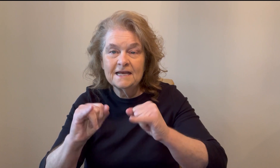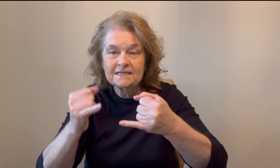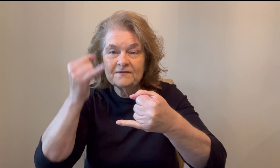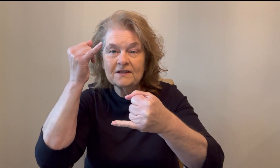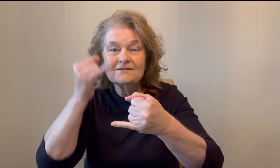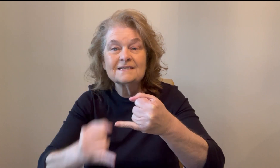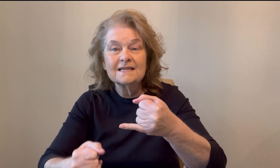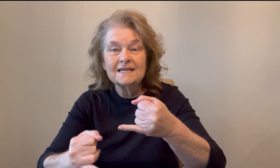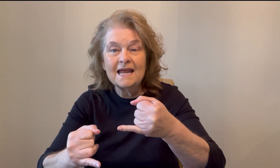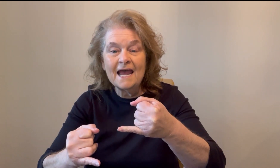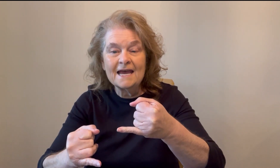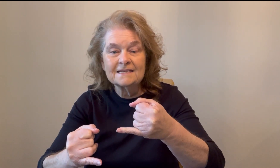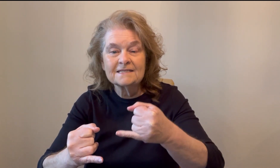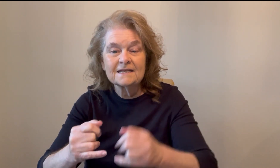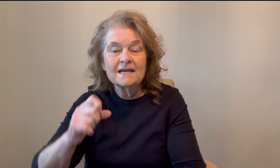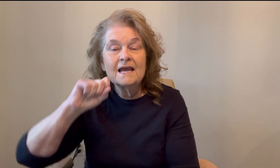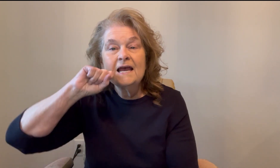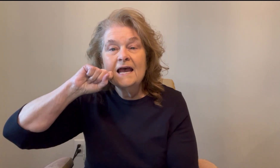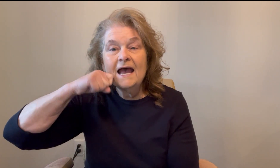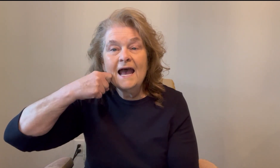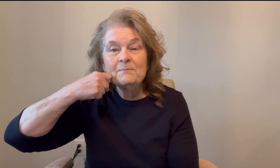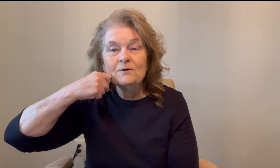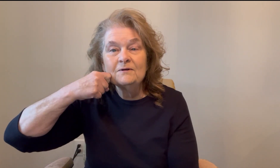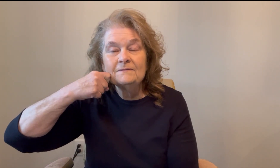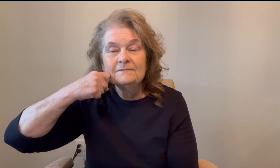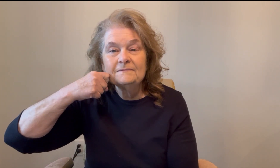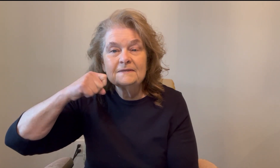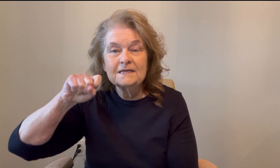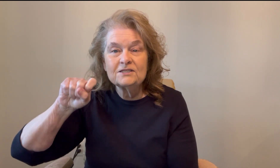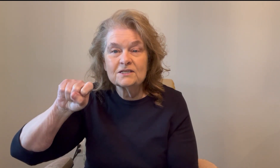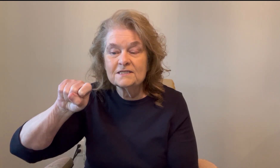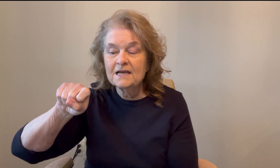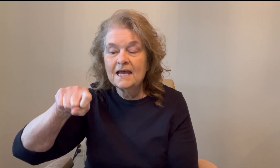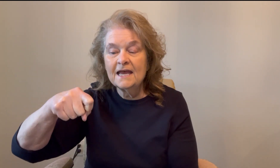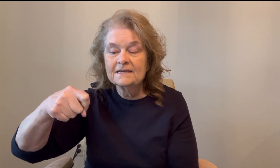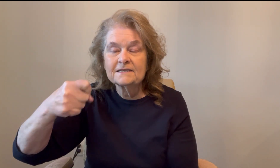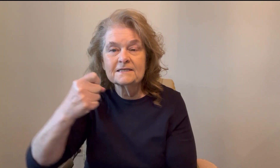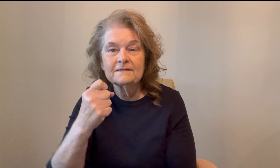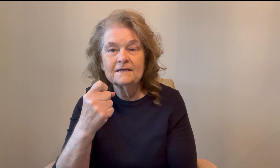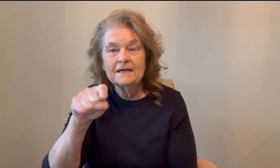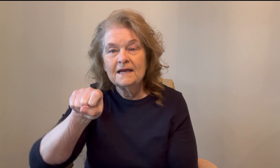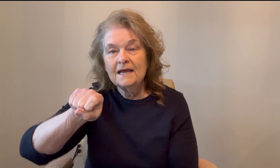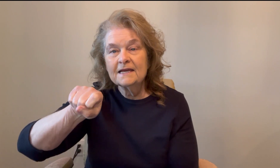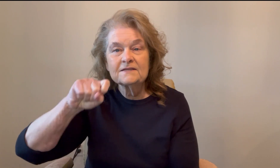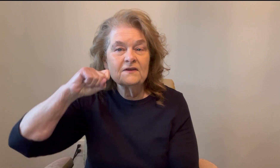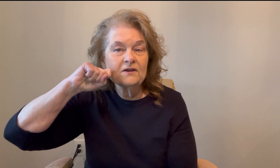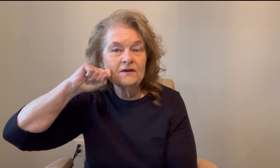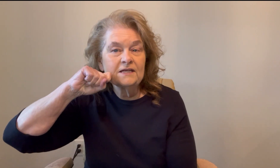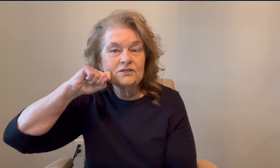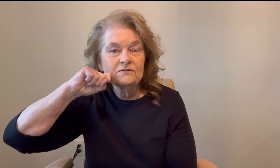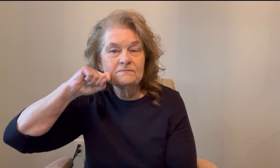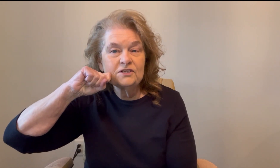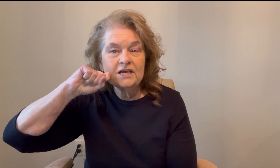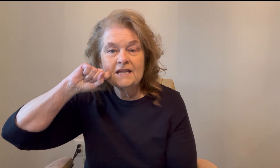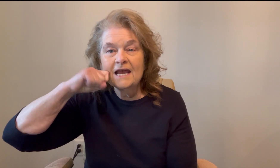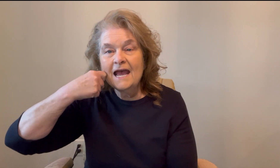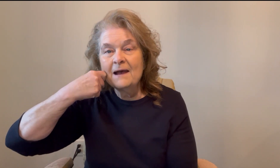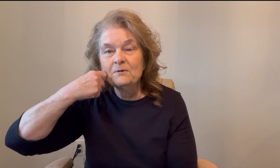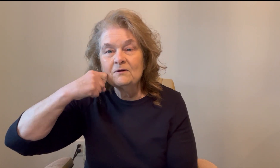index fingers, last, apple. It's just a X finger at your cheek, apple. You